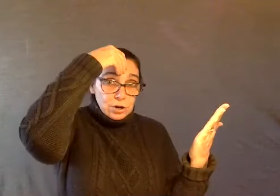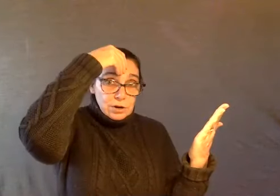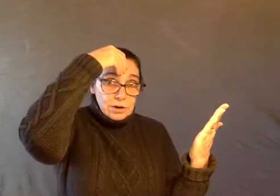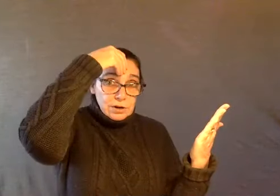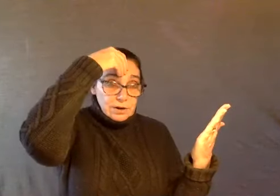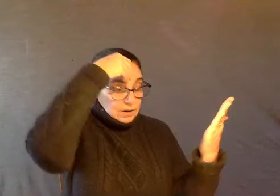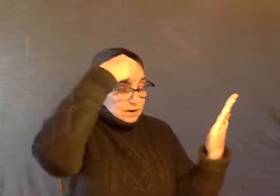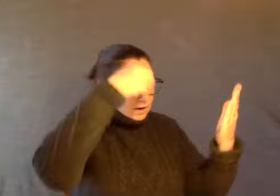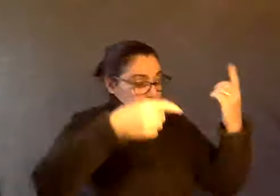Learn,